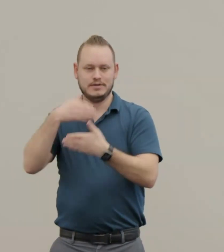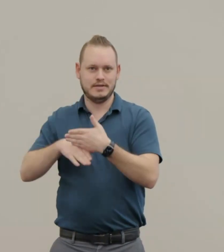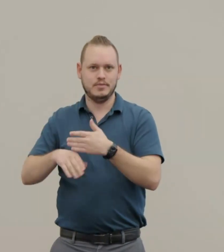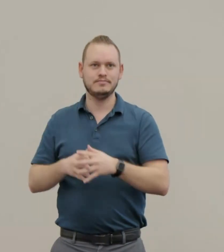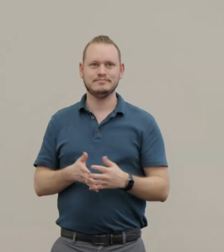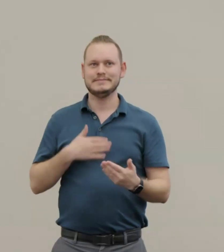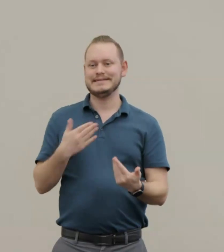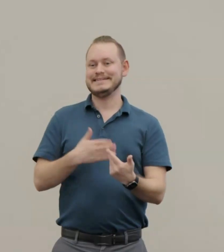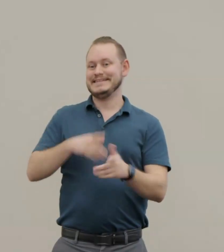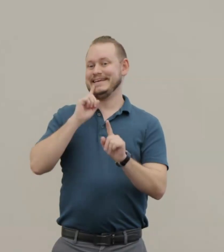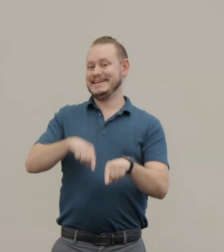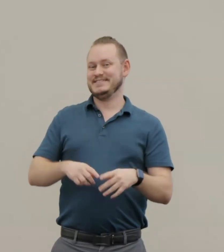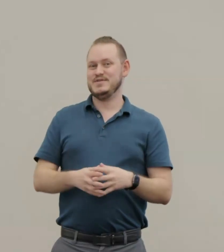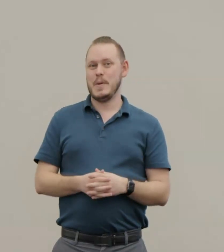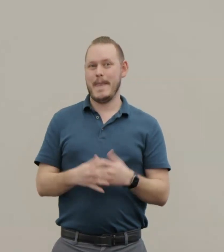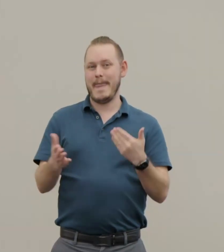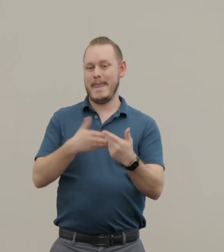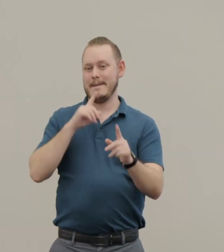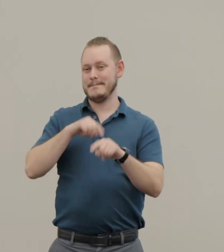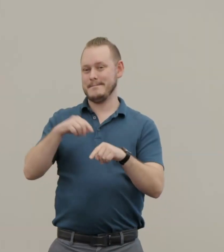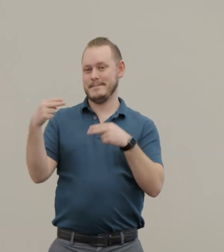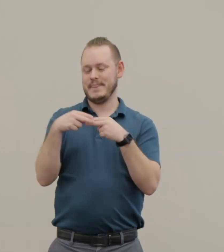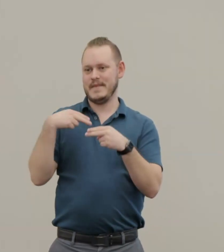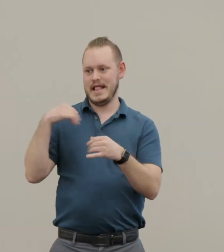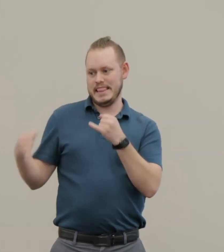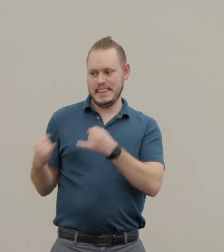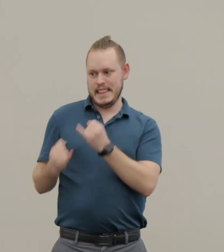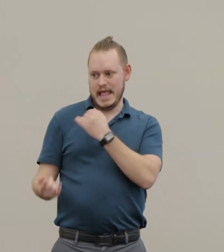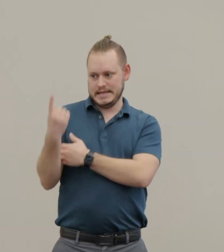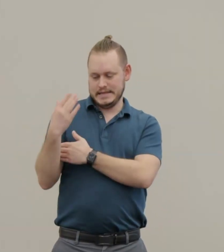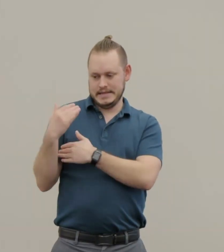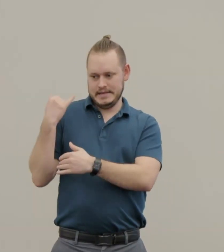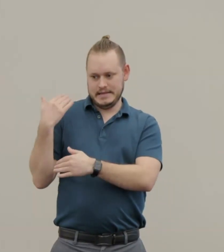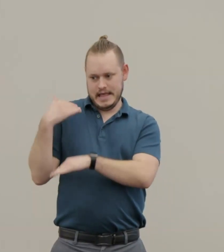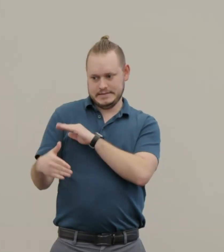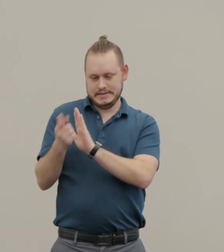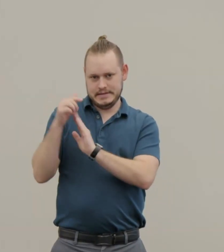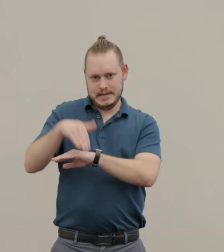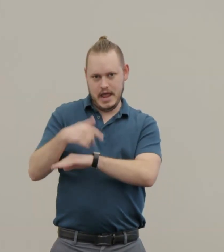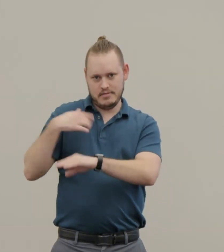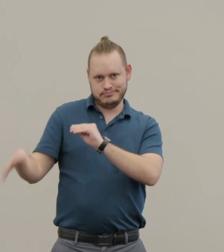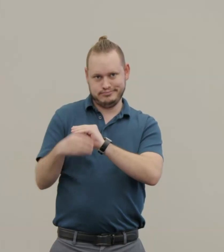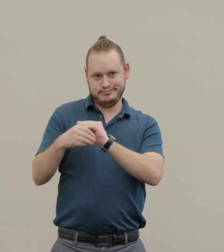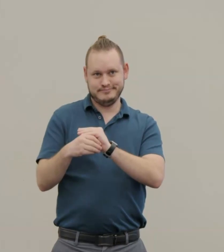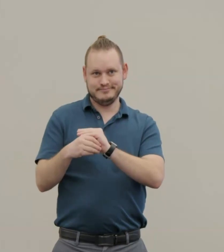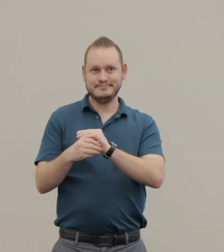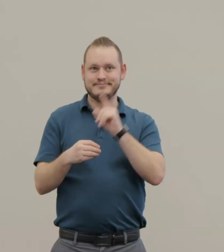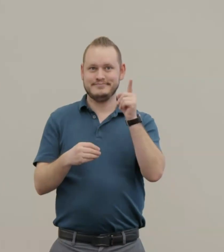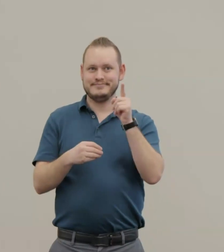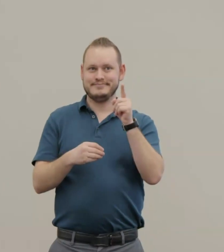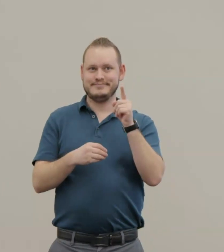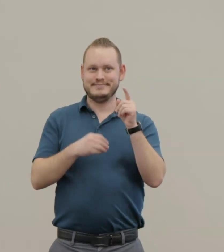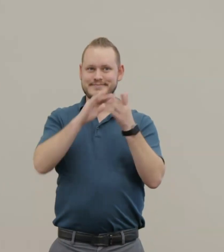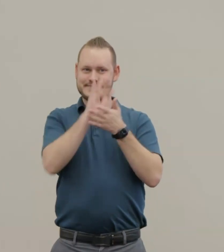My easiest answer. This is the easy answer slide that I added very late last night. Very ugly, I'm sorry. Design decisions,